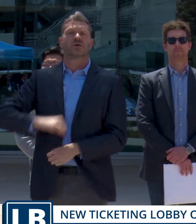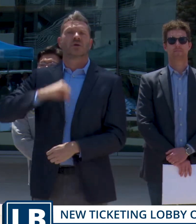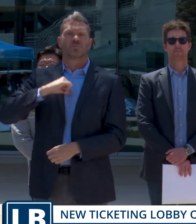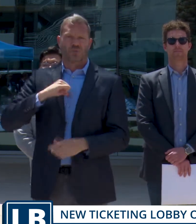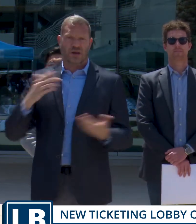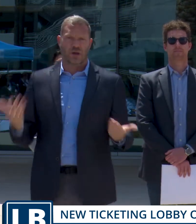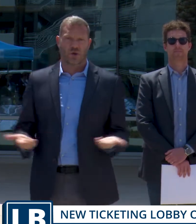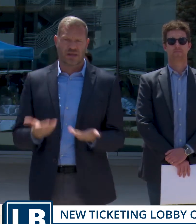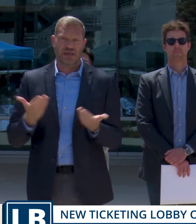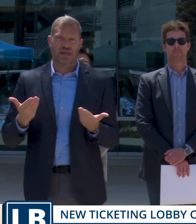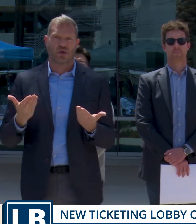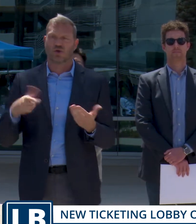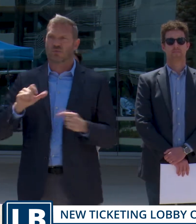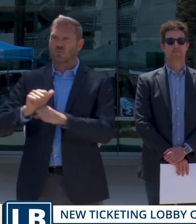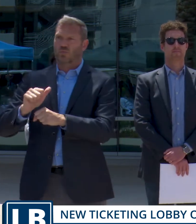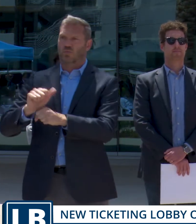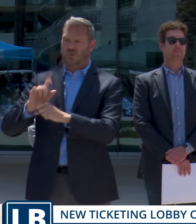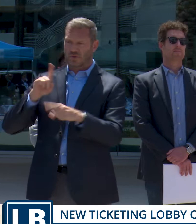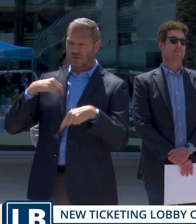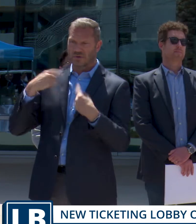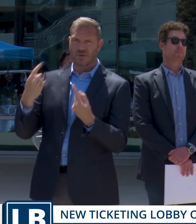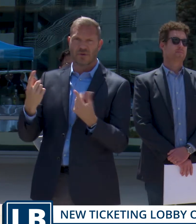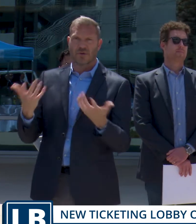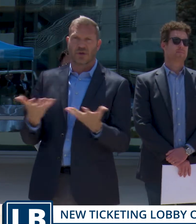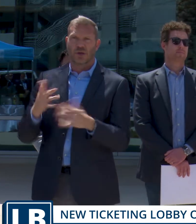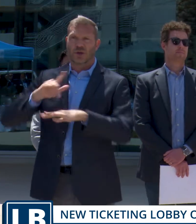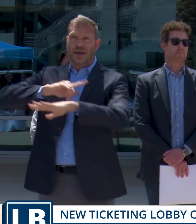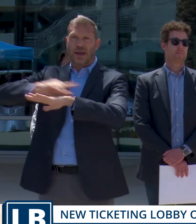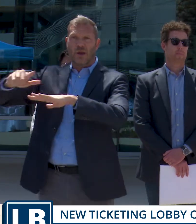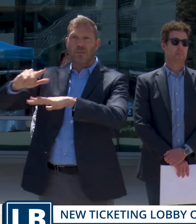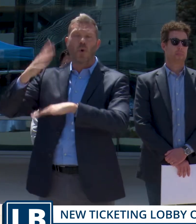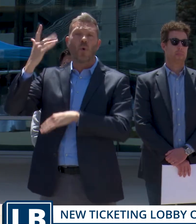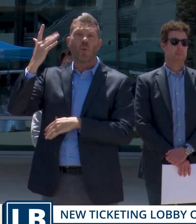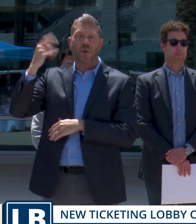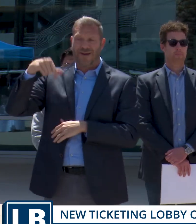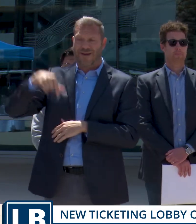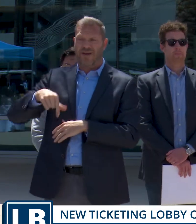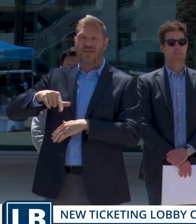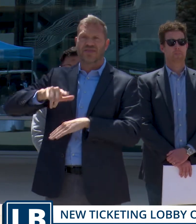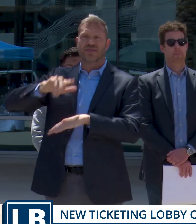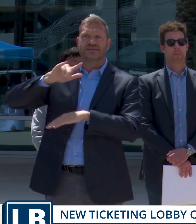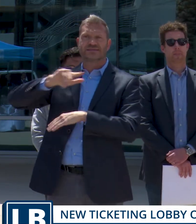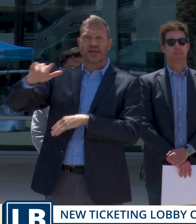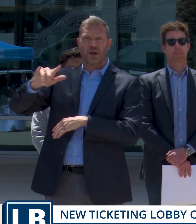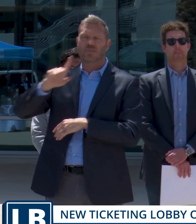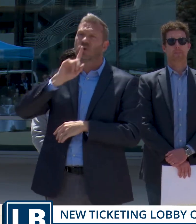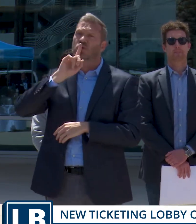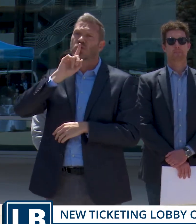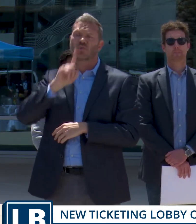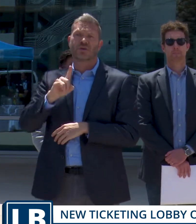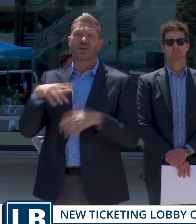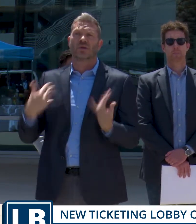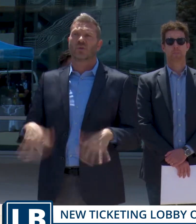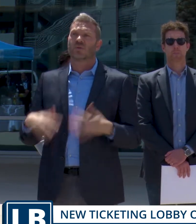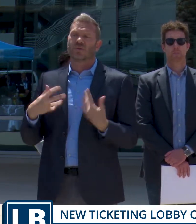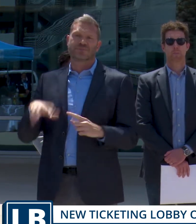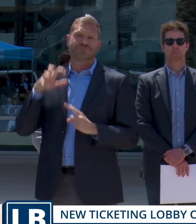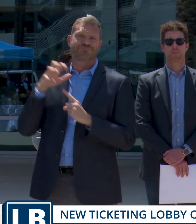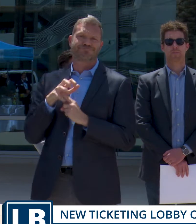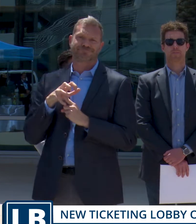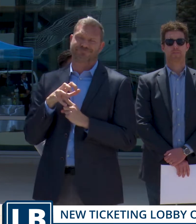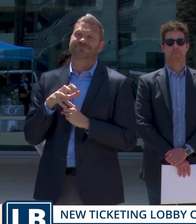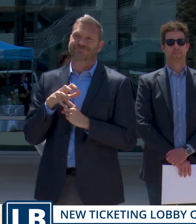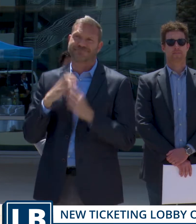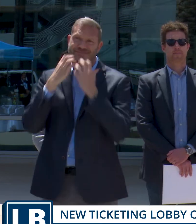that's been taking place here at the airport, because this municipal airport really is a gem. She loves flying